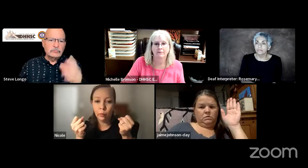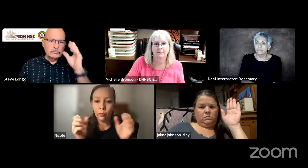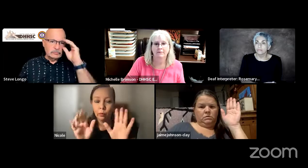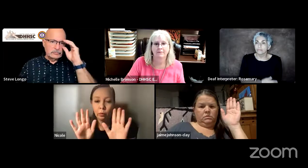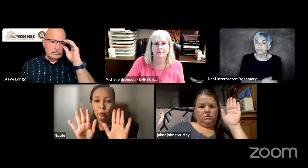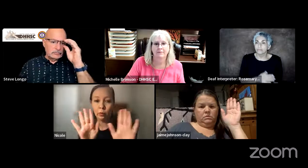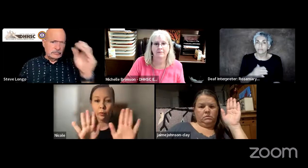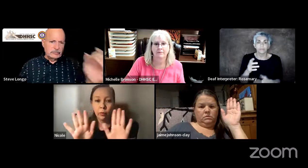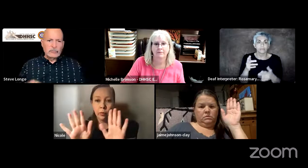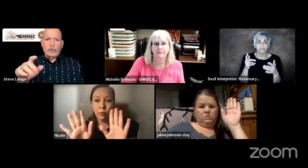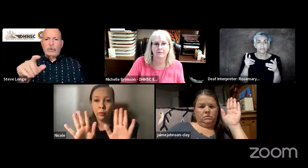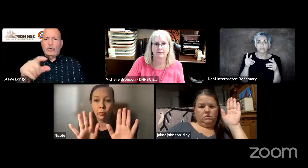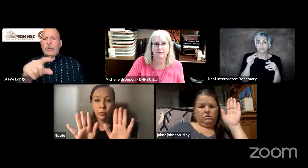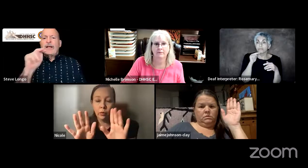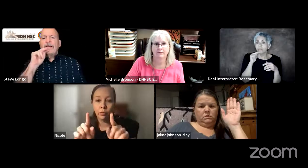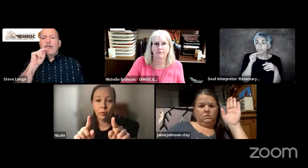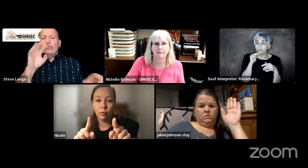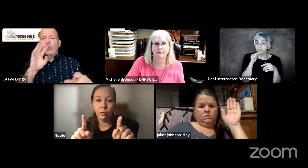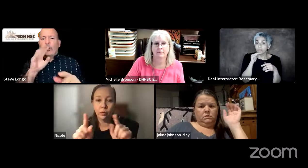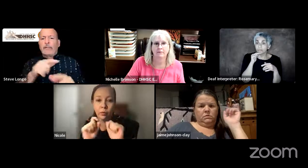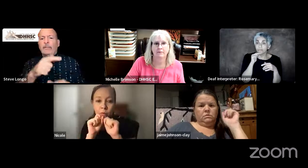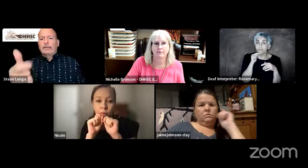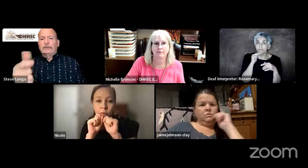Oh, things just moved on the screen. Hold on.